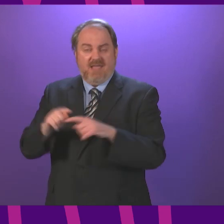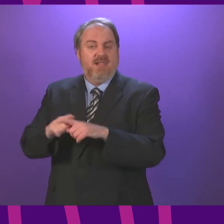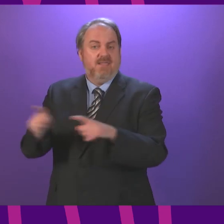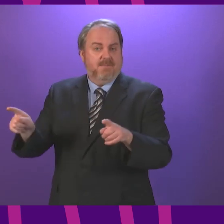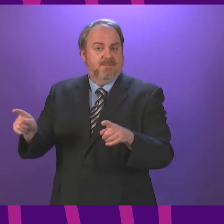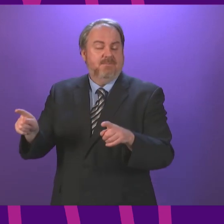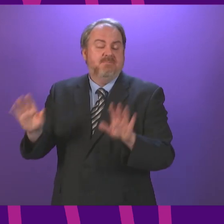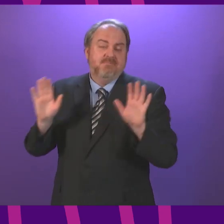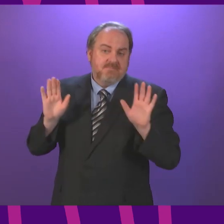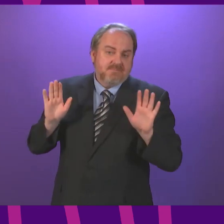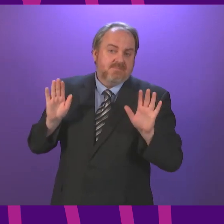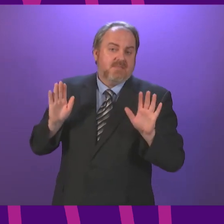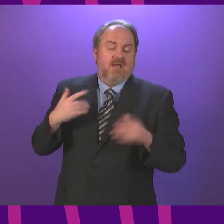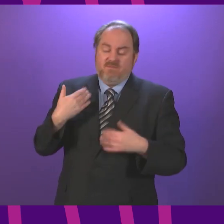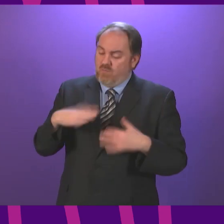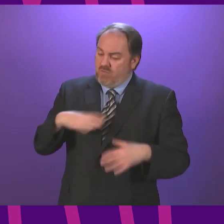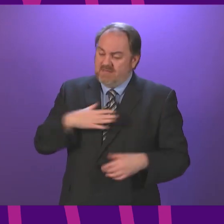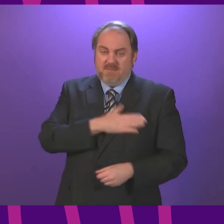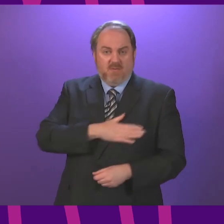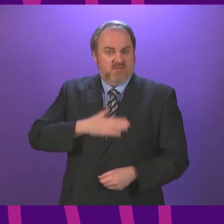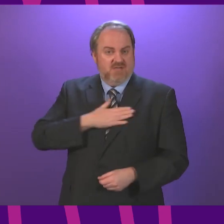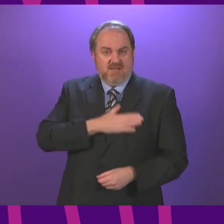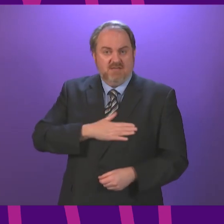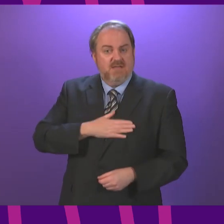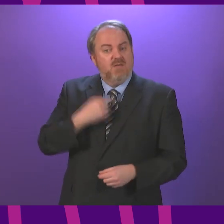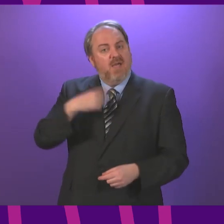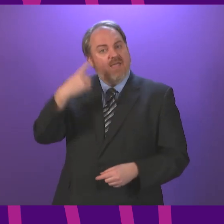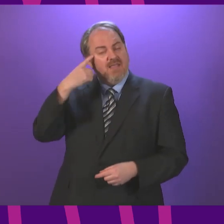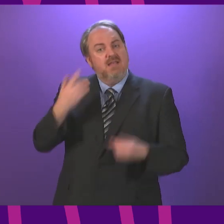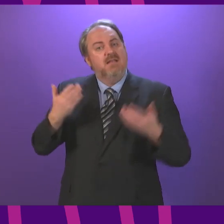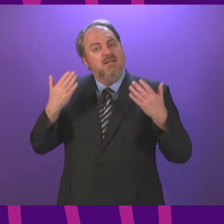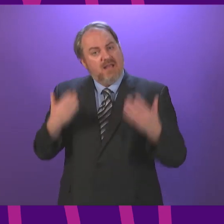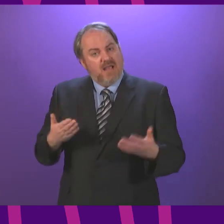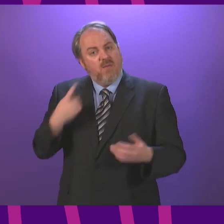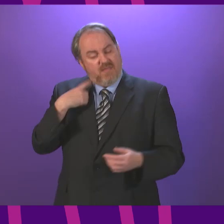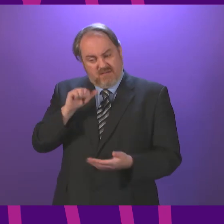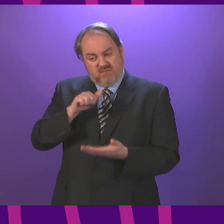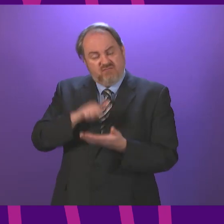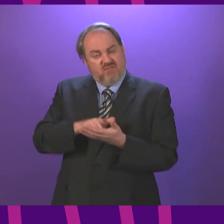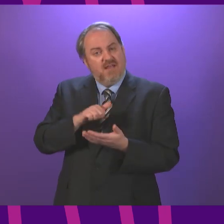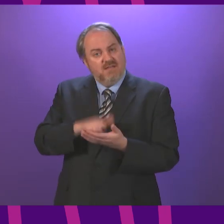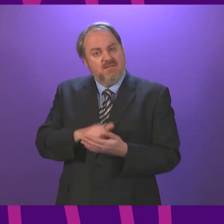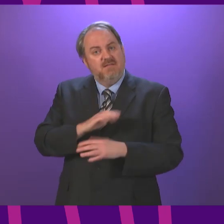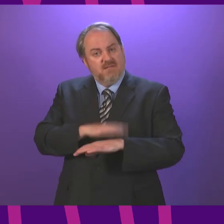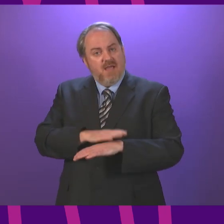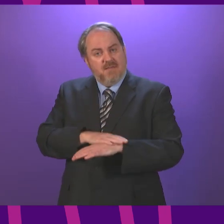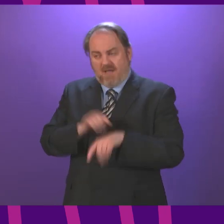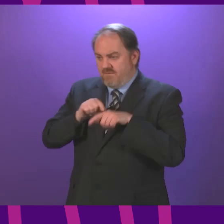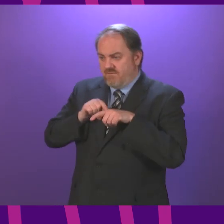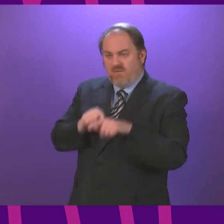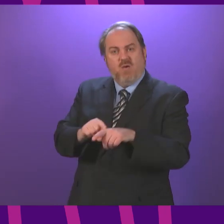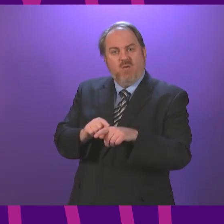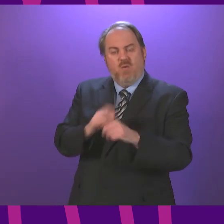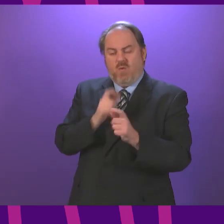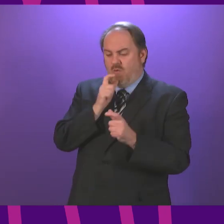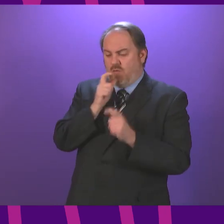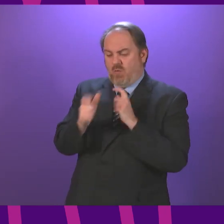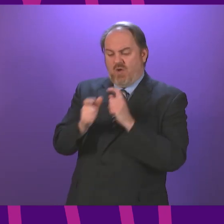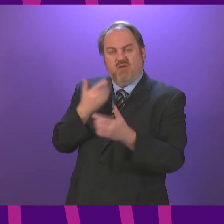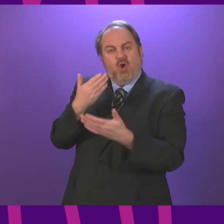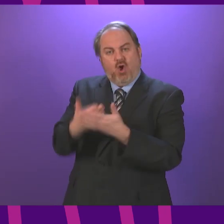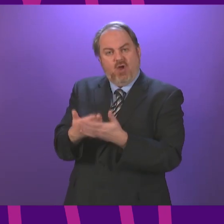So I think it is now right and proper. And I think it is in line with the principles on that mace, which I, like all of us, hold